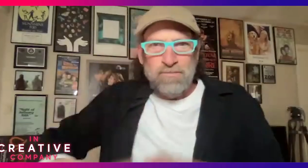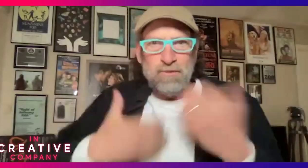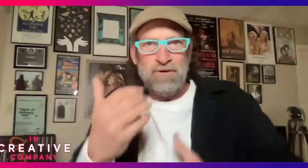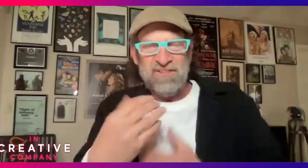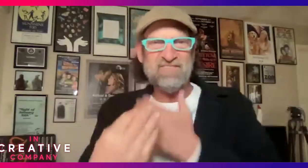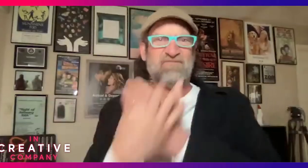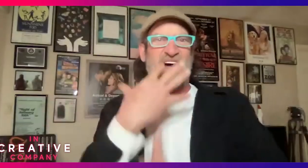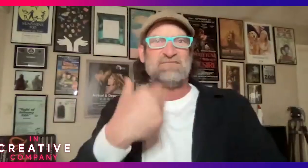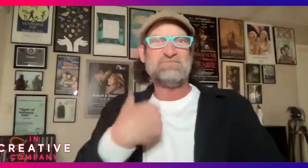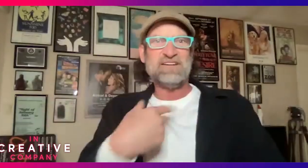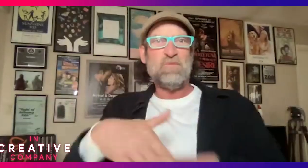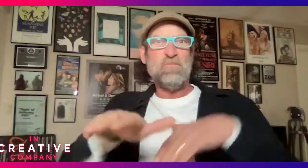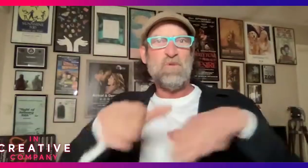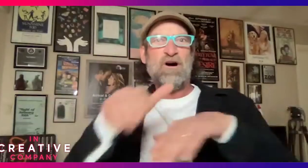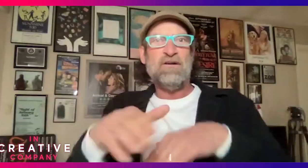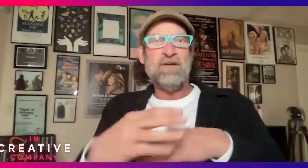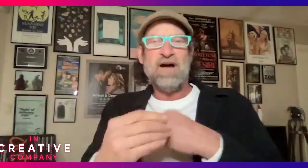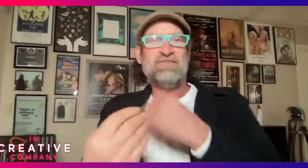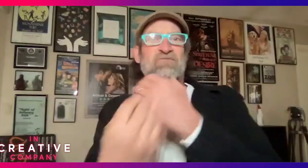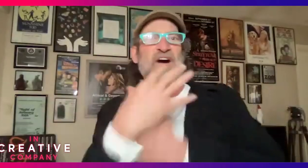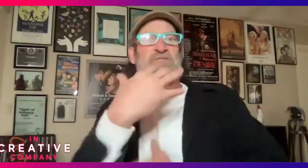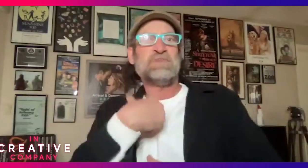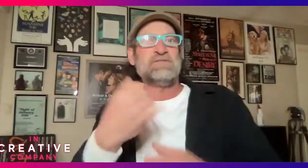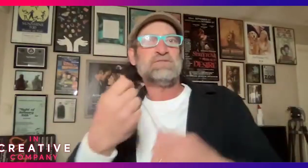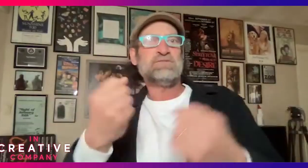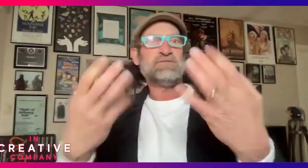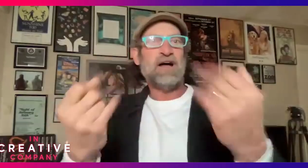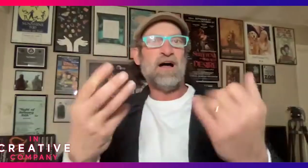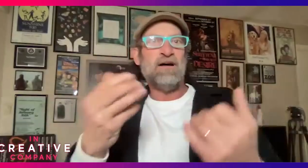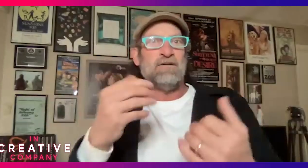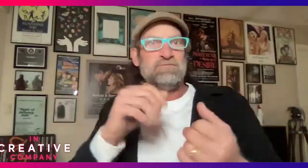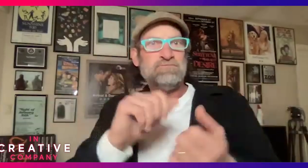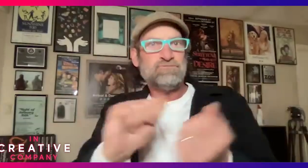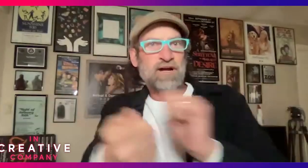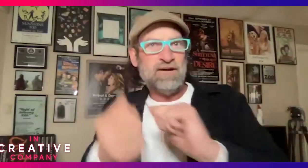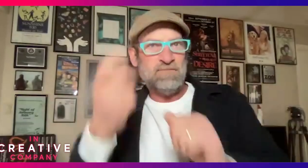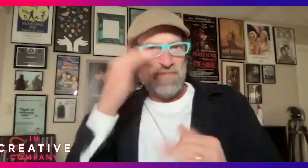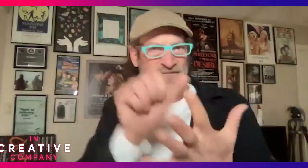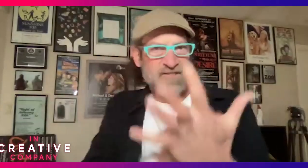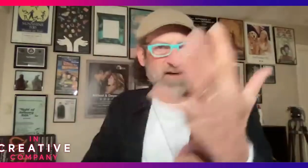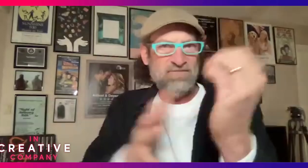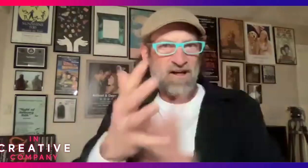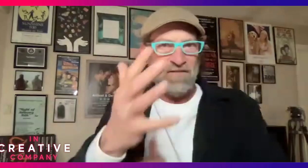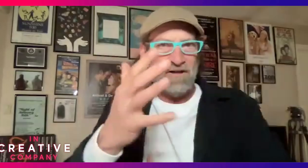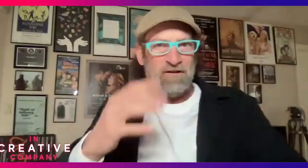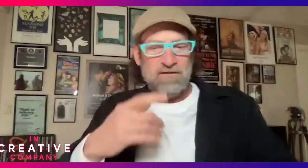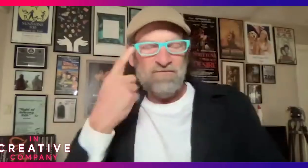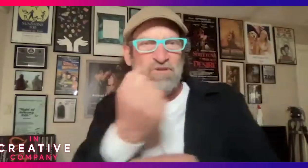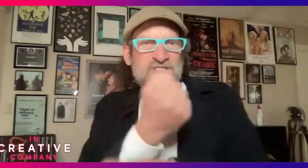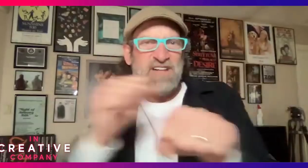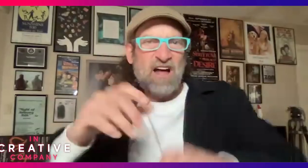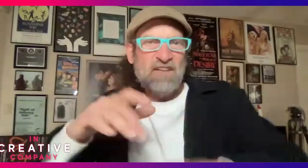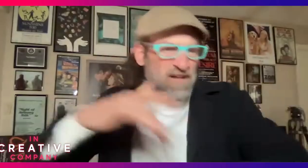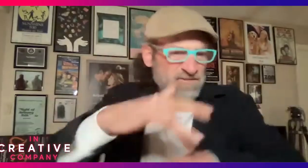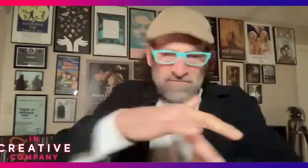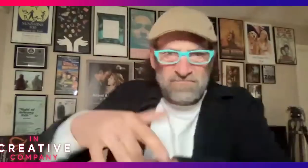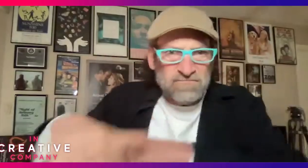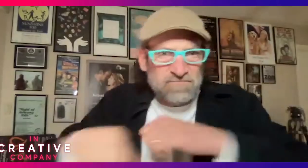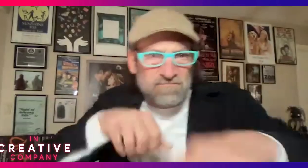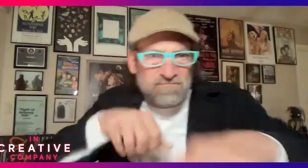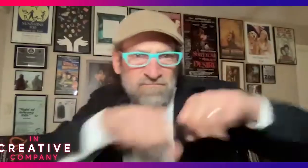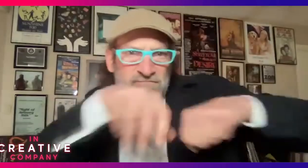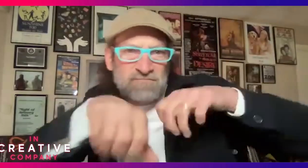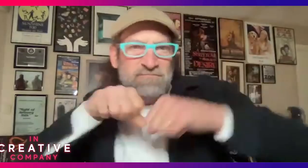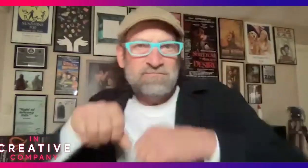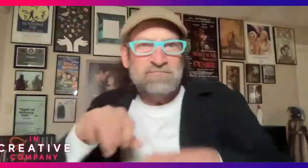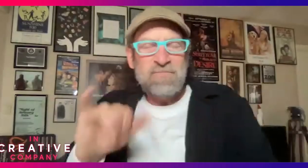heavy clothing as well, the heavy boots, the heavy gloves, because it affected the way I would walk. It affected the way I would sign. And I had to